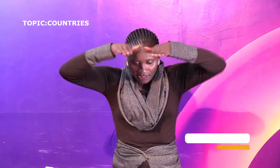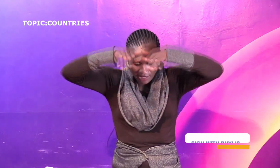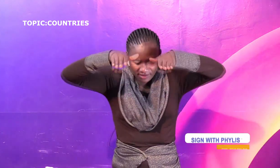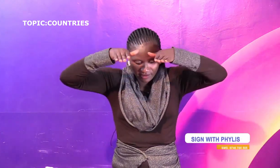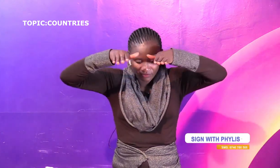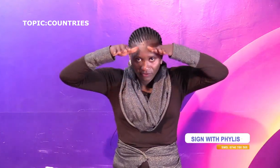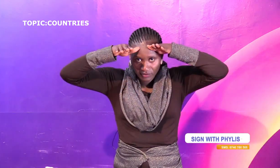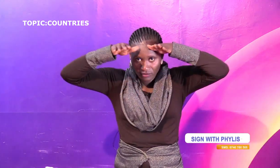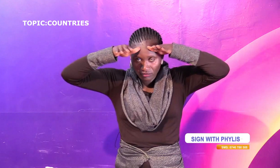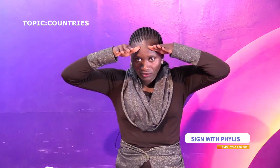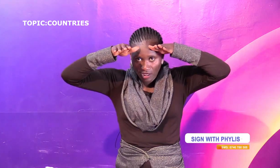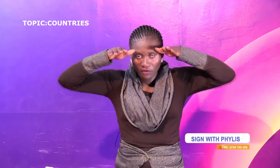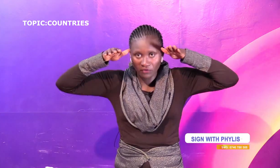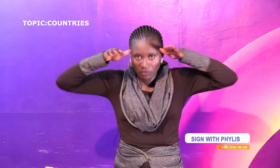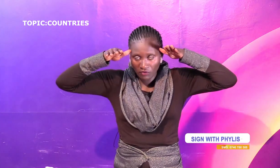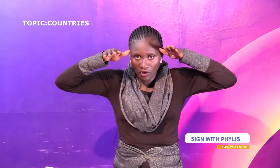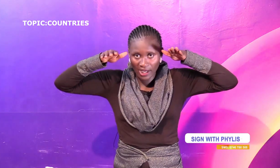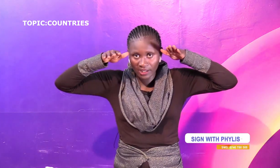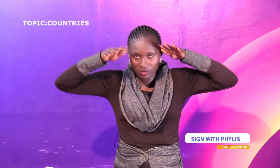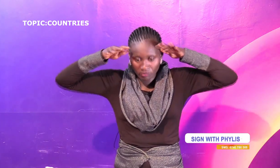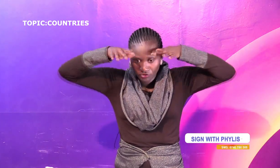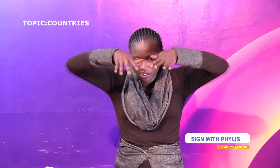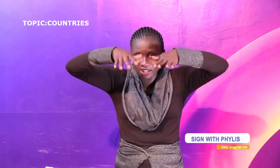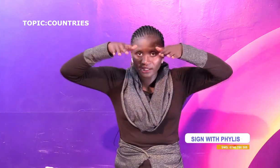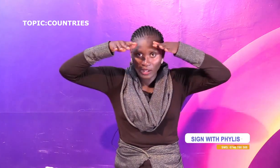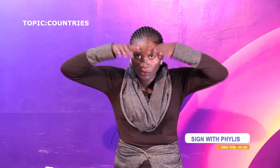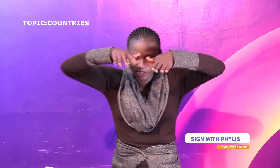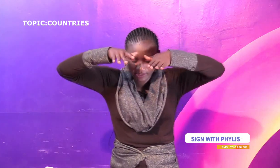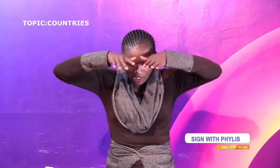Netherlands. Coming from your forehead, pushing it downwards. So